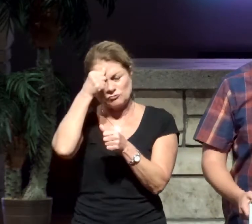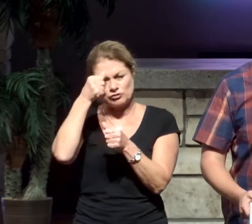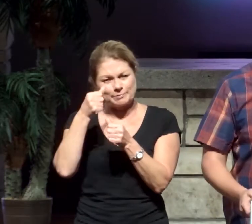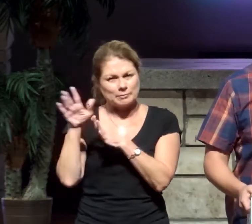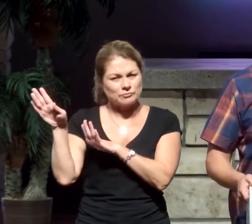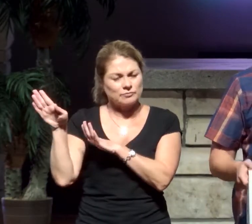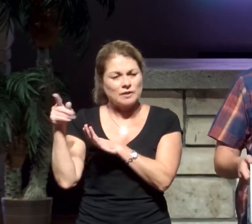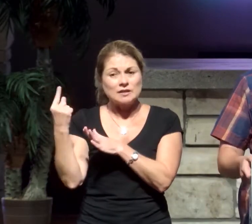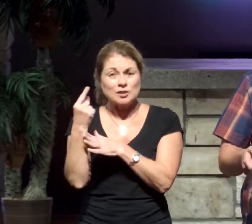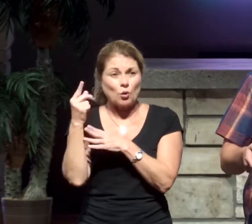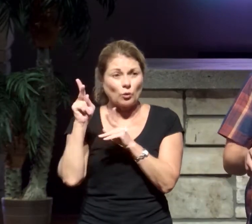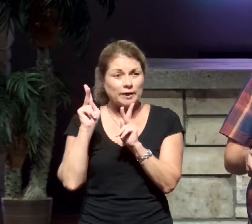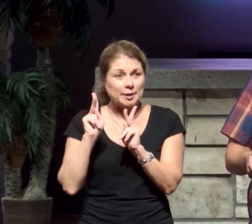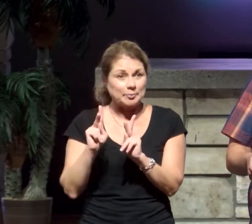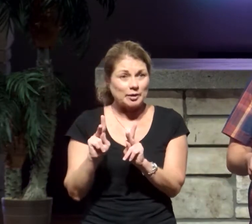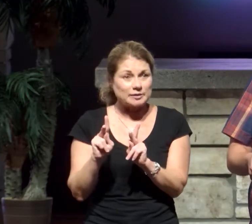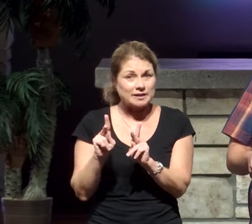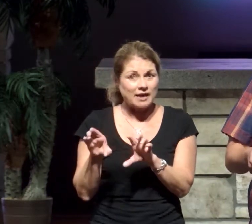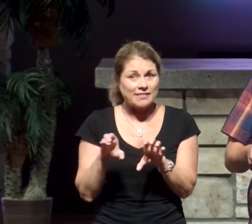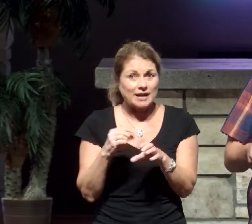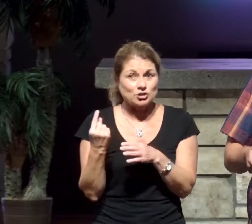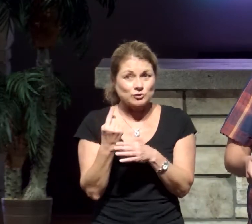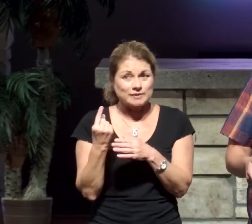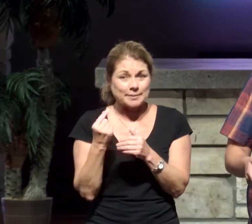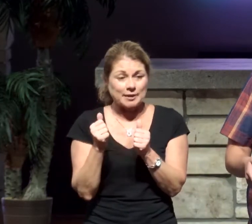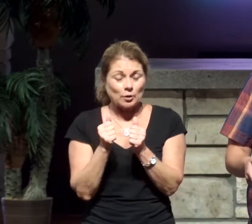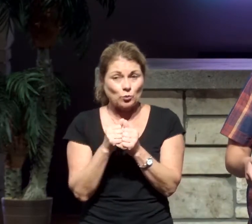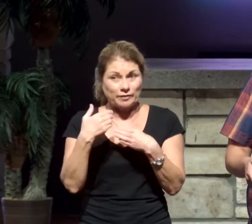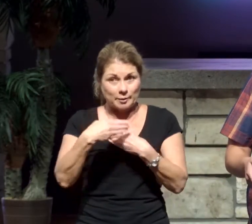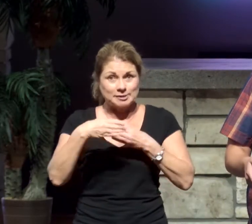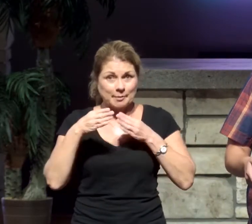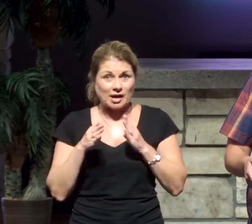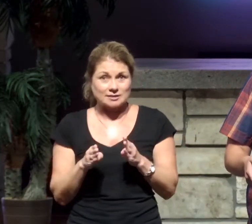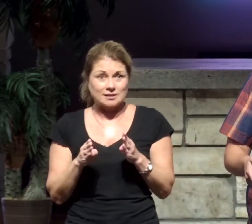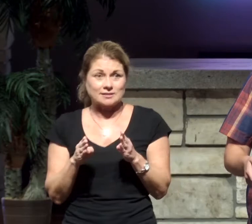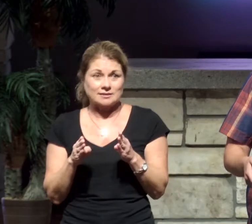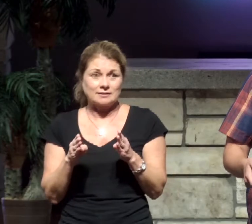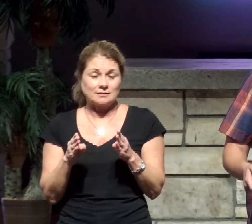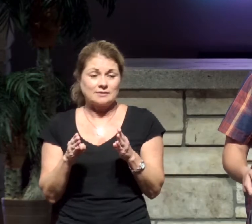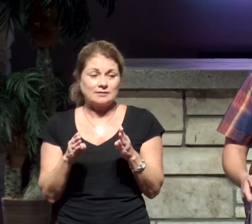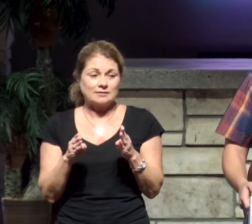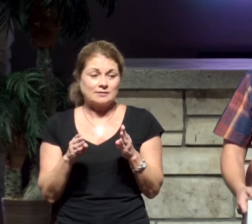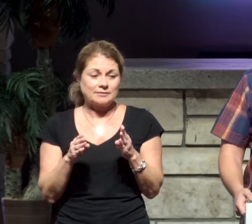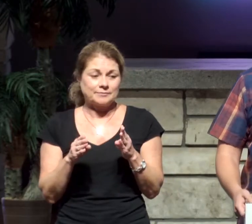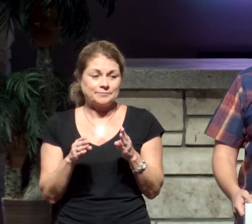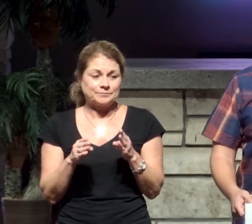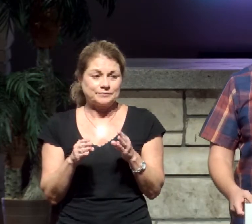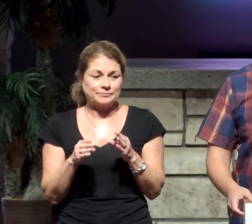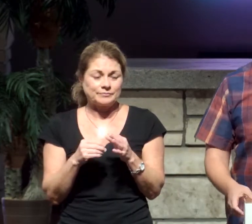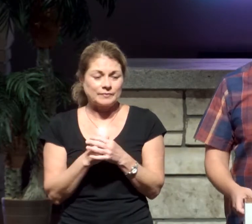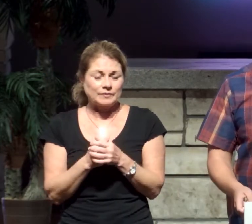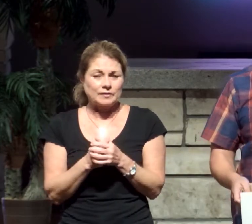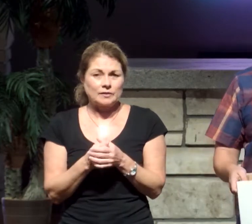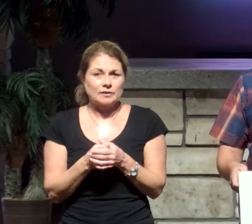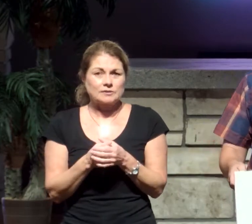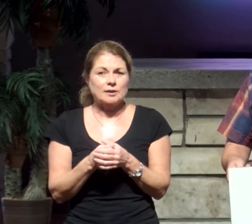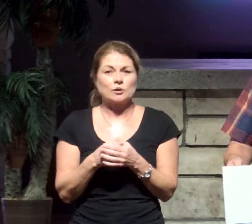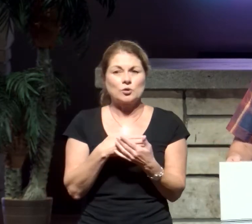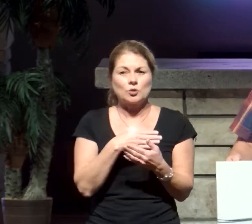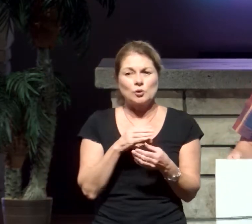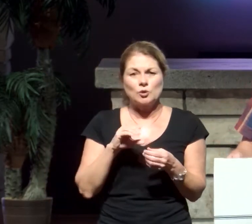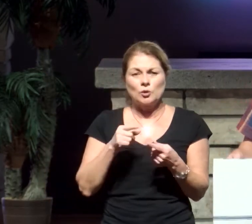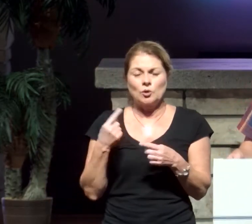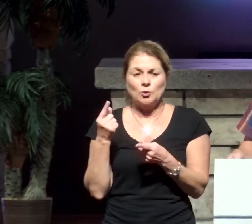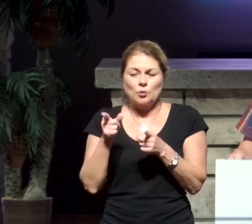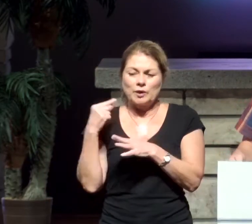only one who can actually do something with them. And so you know what? When you and I continue to hold on